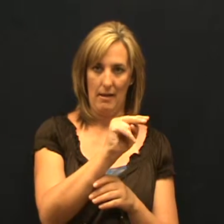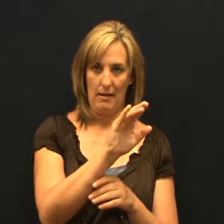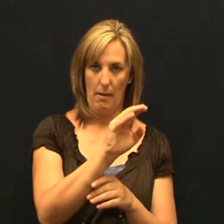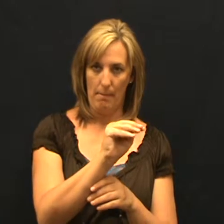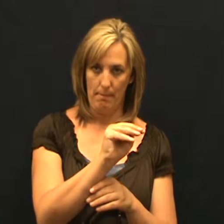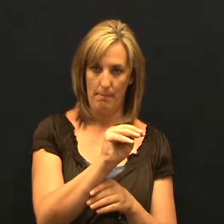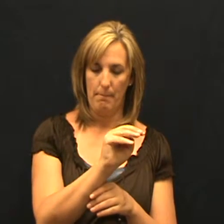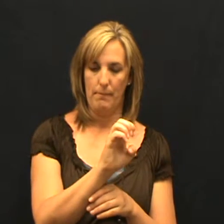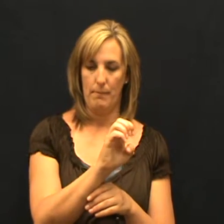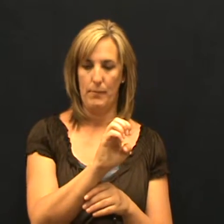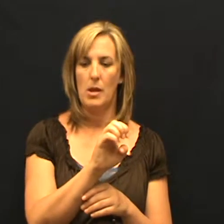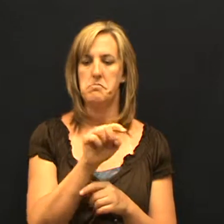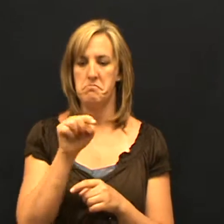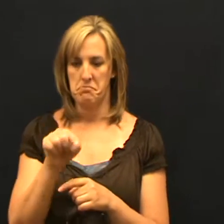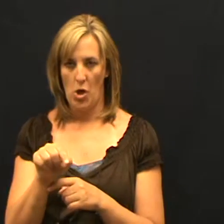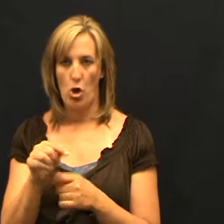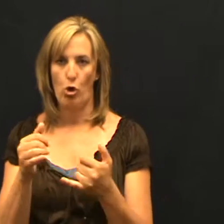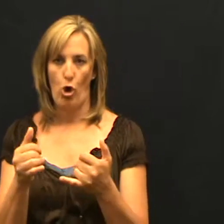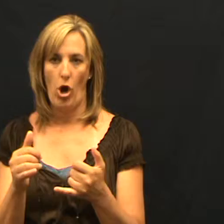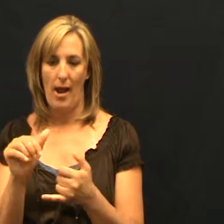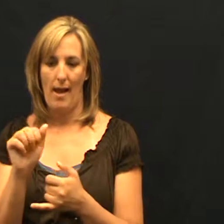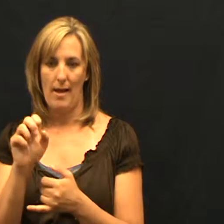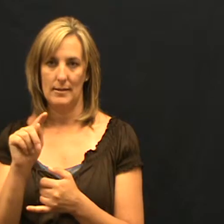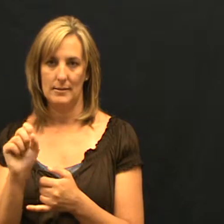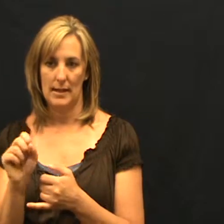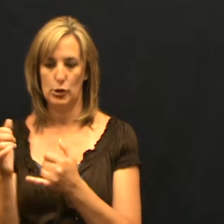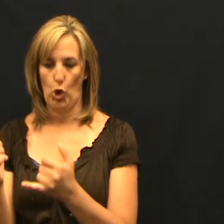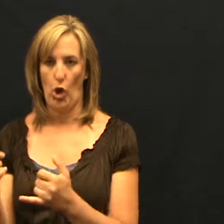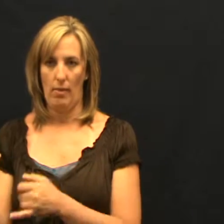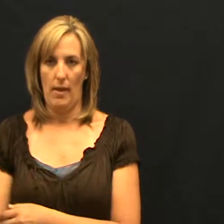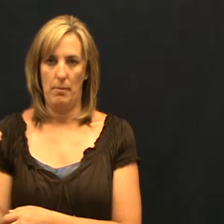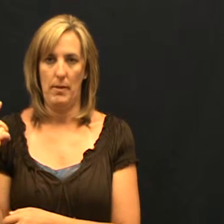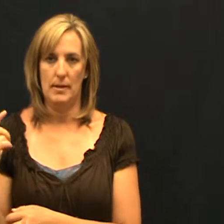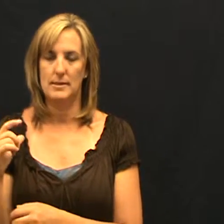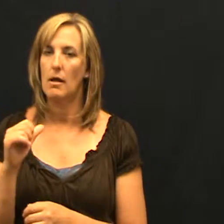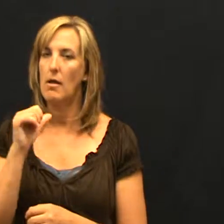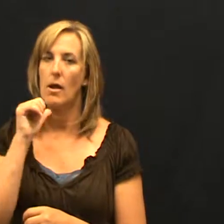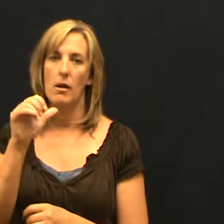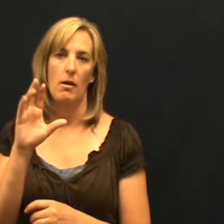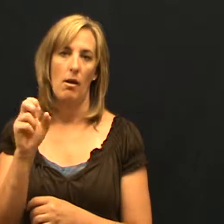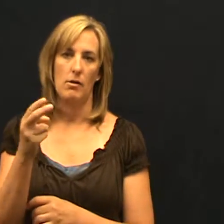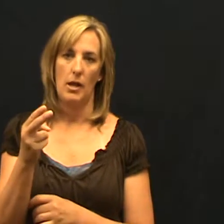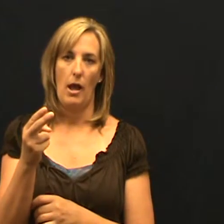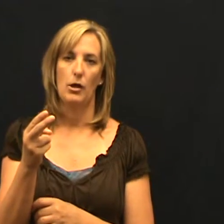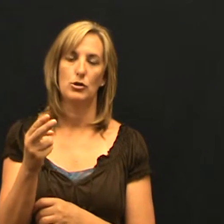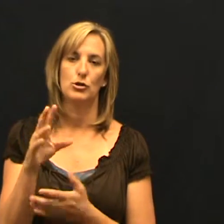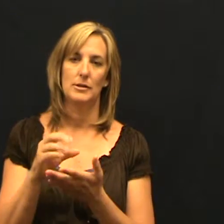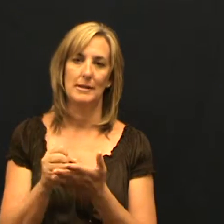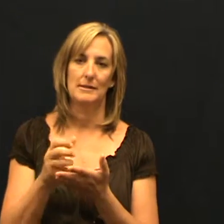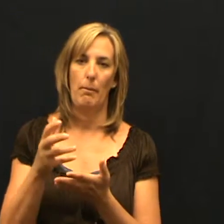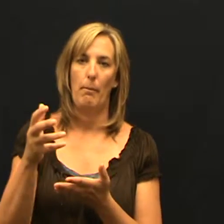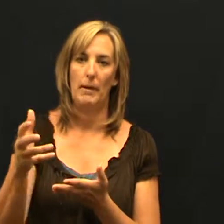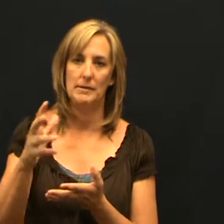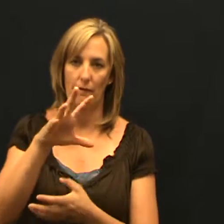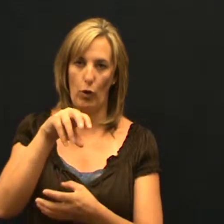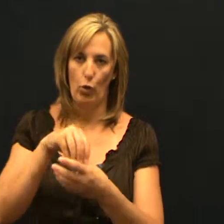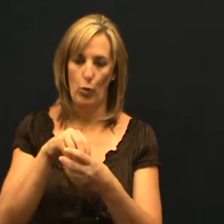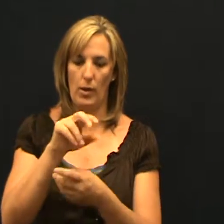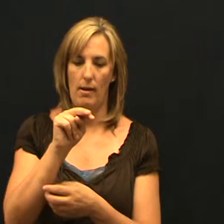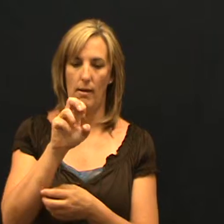assets and current liabilities, any non-cash expenses that were included in that net income, and any losses